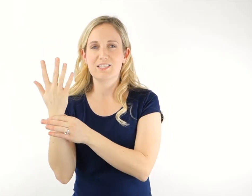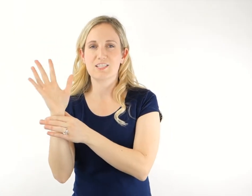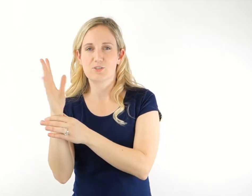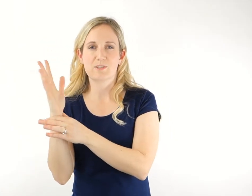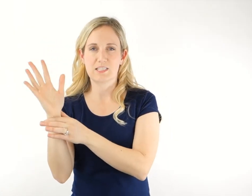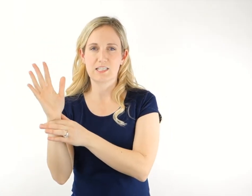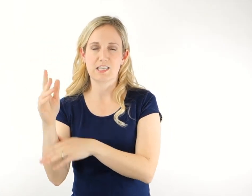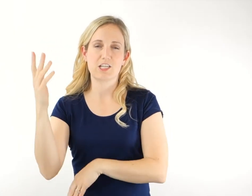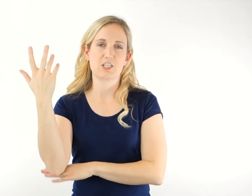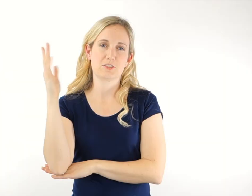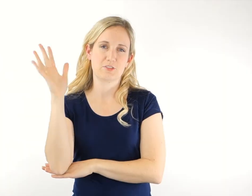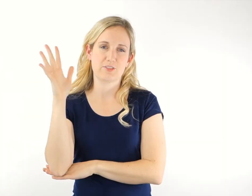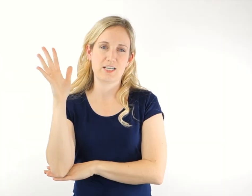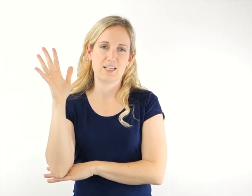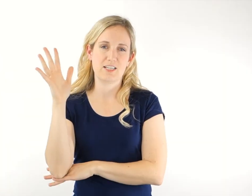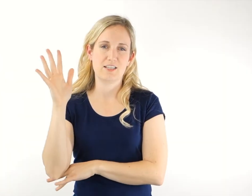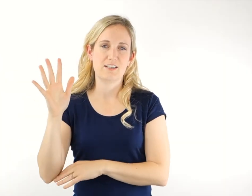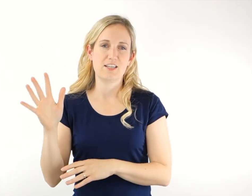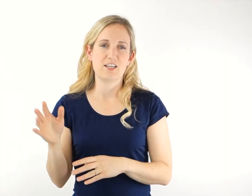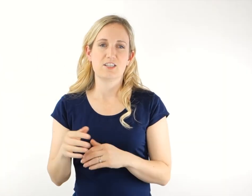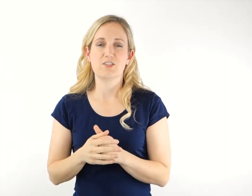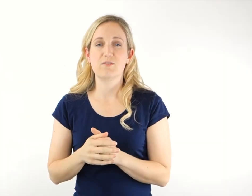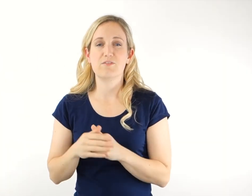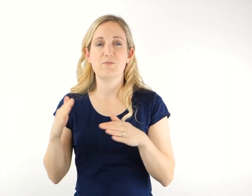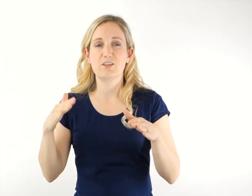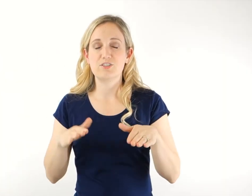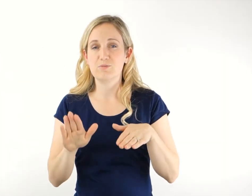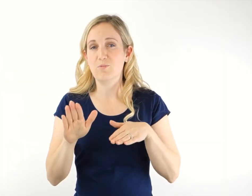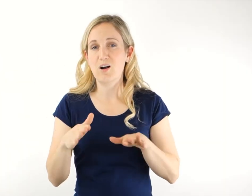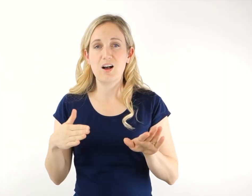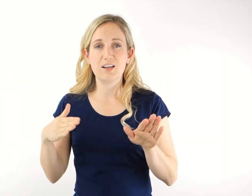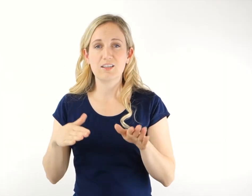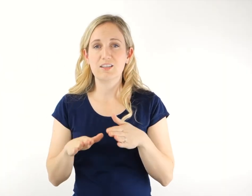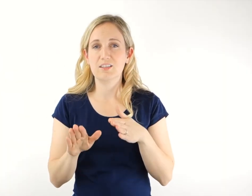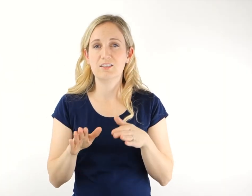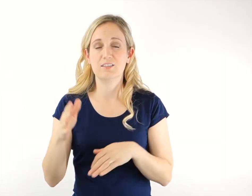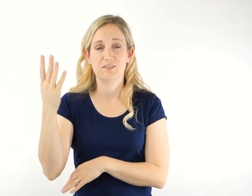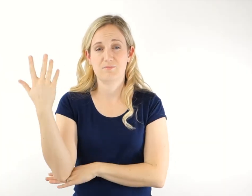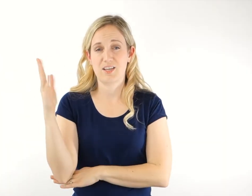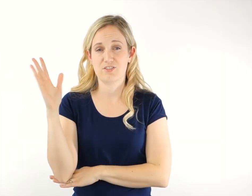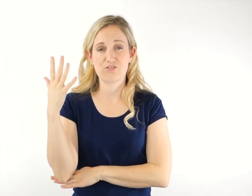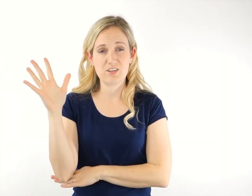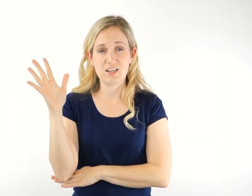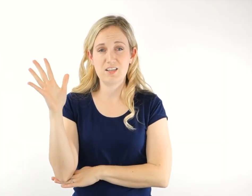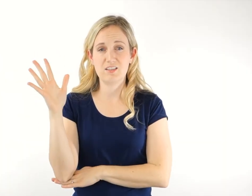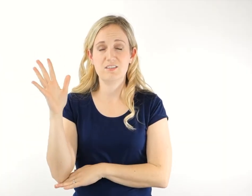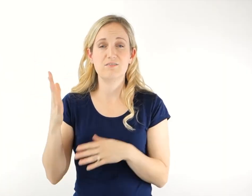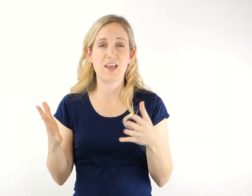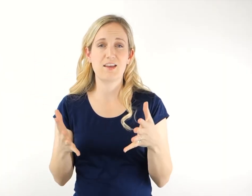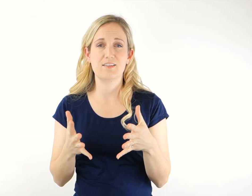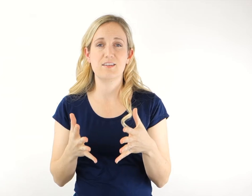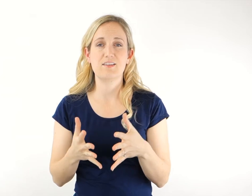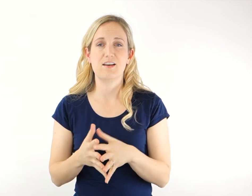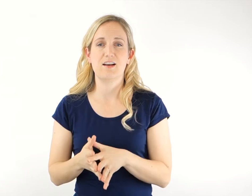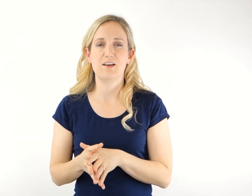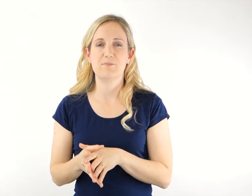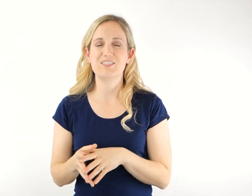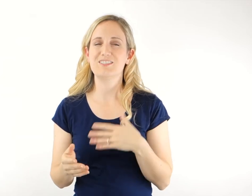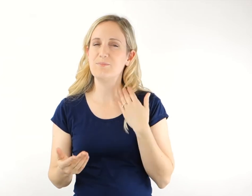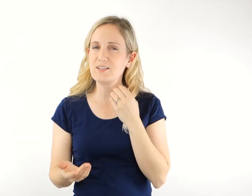wrist twisting there, tree. So if you want to do walk by a tree, you can. It just depends